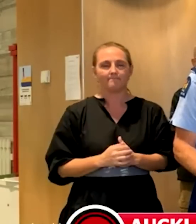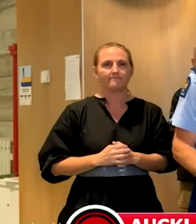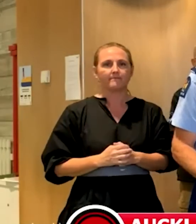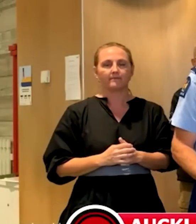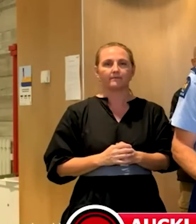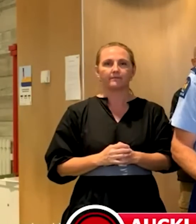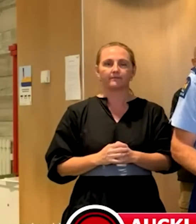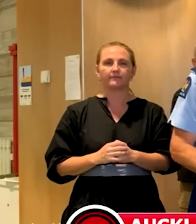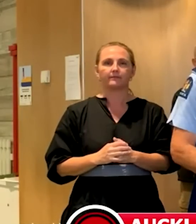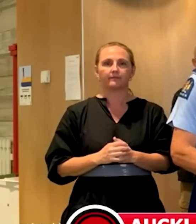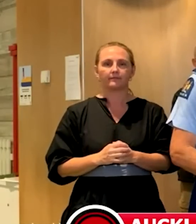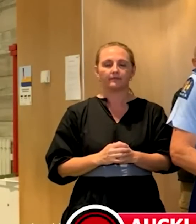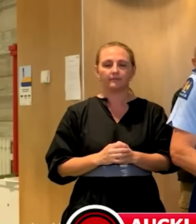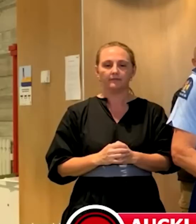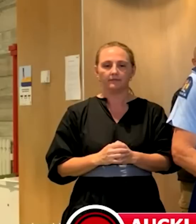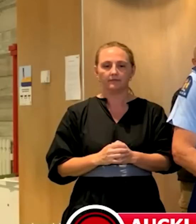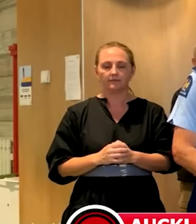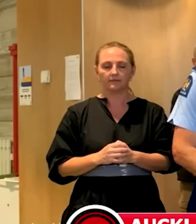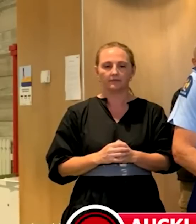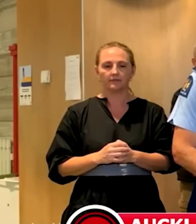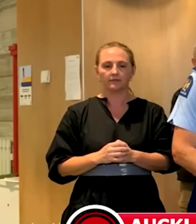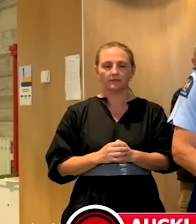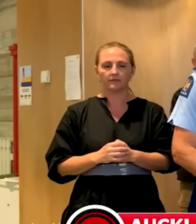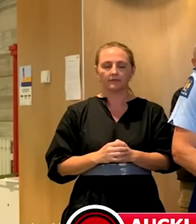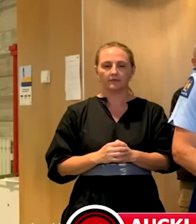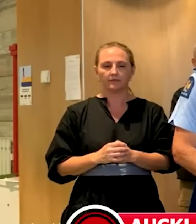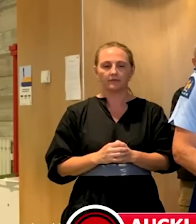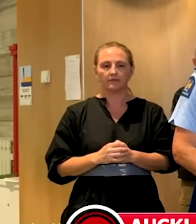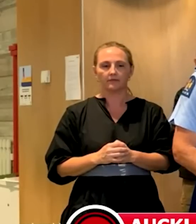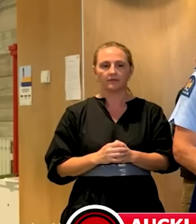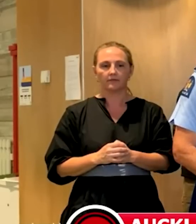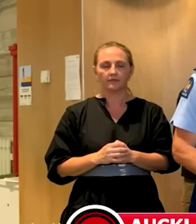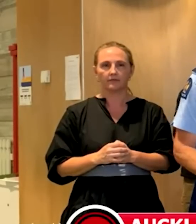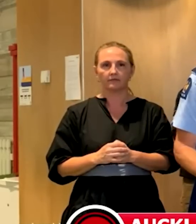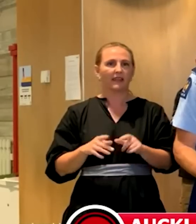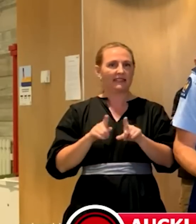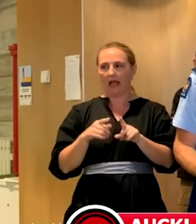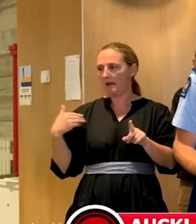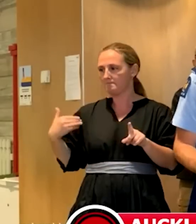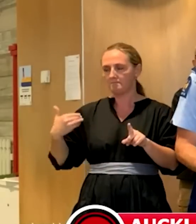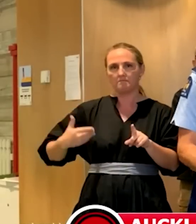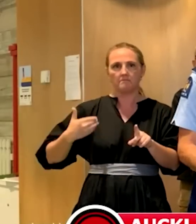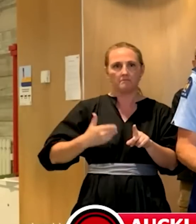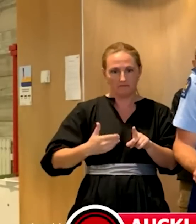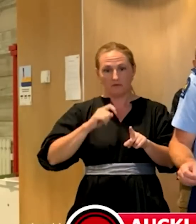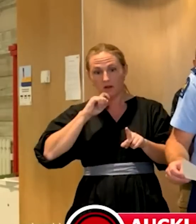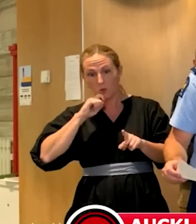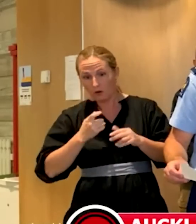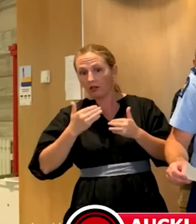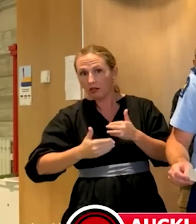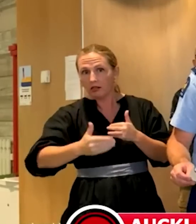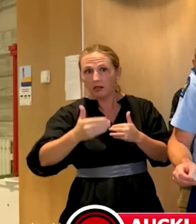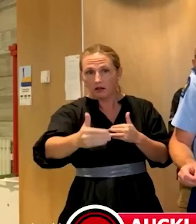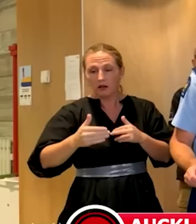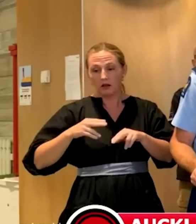Over the coming days, as we have since Friday night, police have been deploying reassurance patrols into the communities